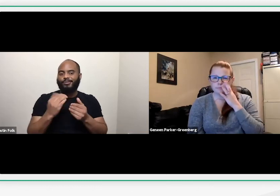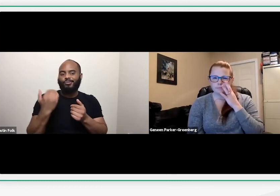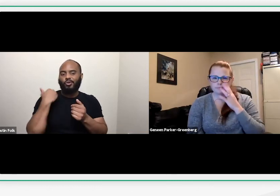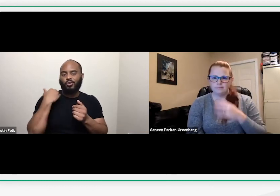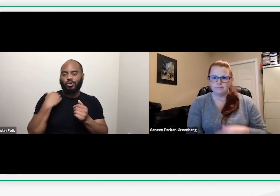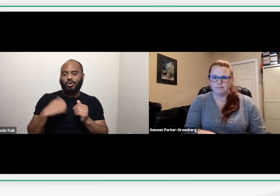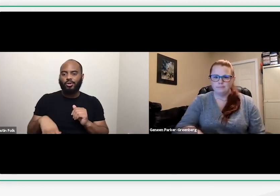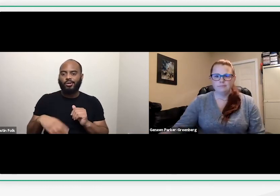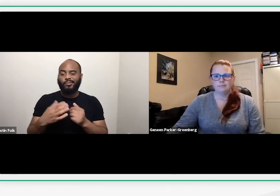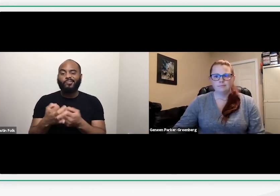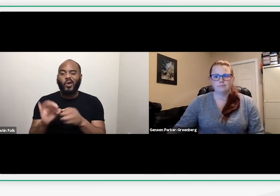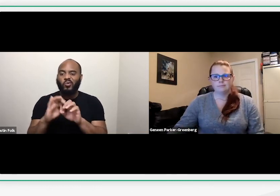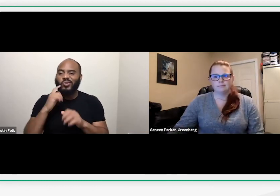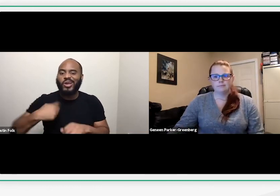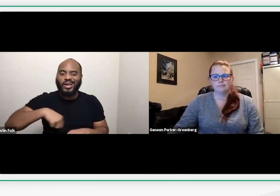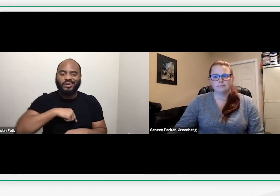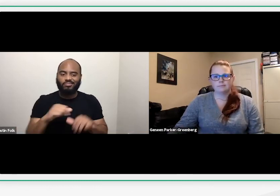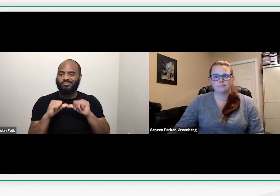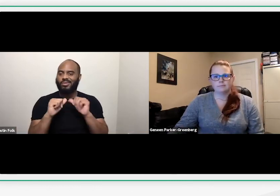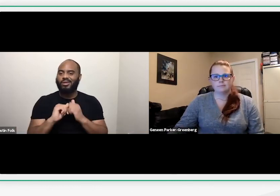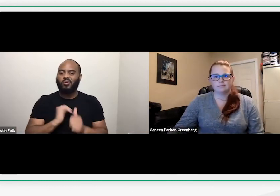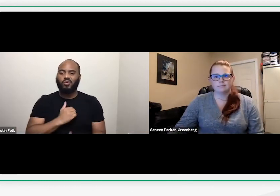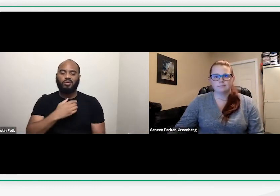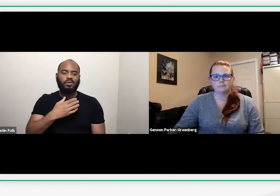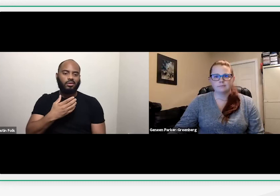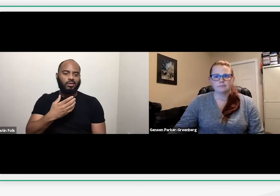history that could have an impact.